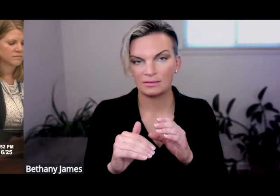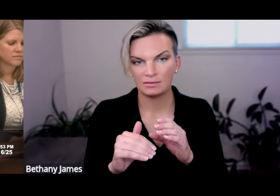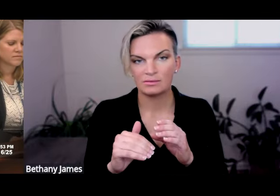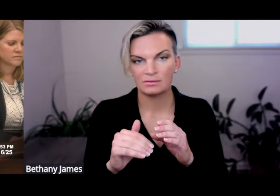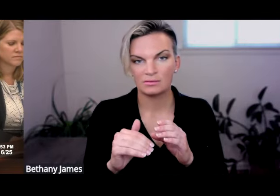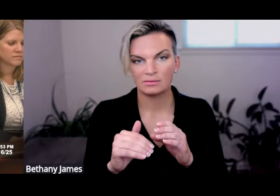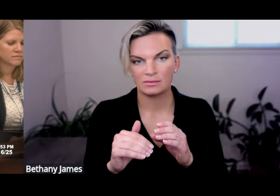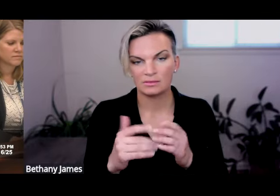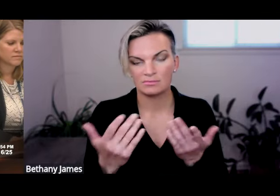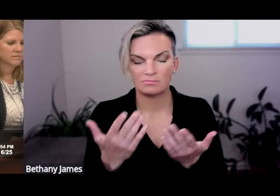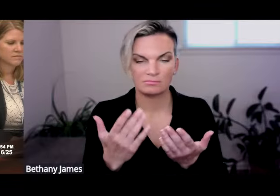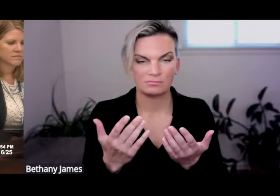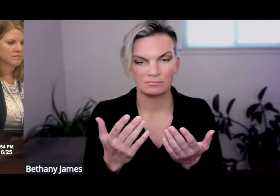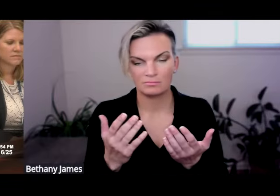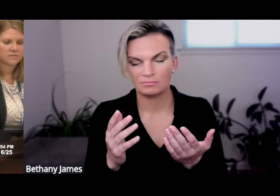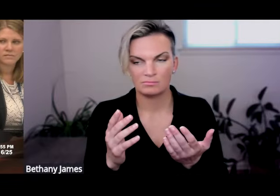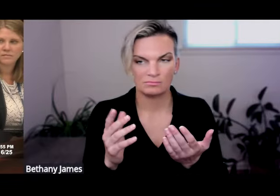couple hundred.